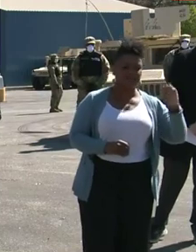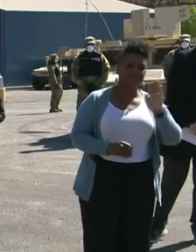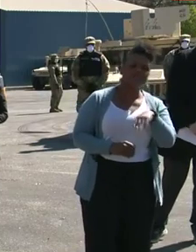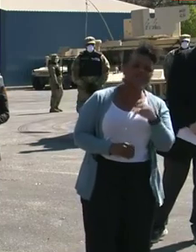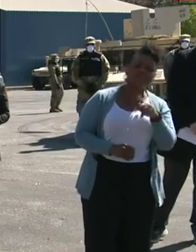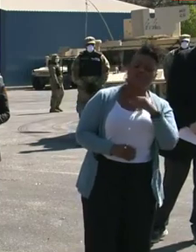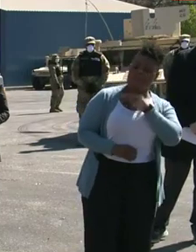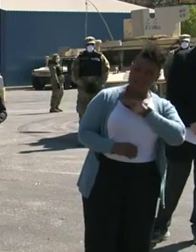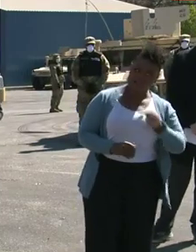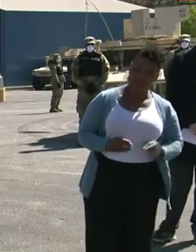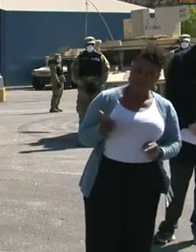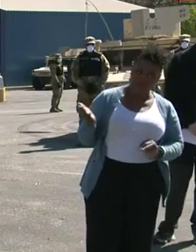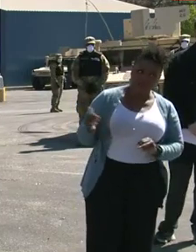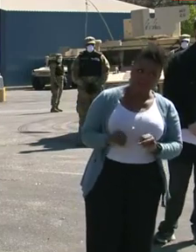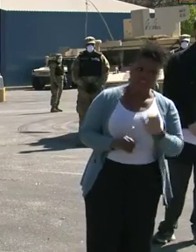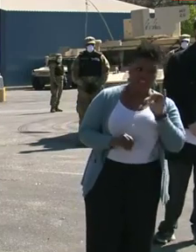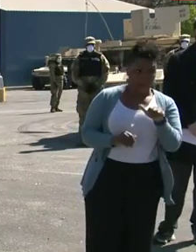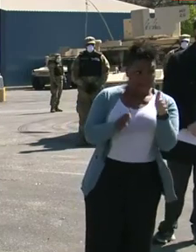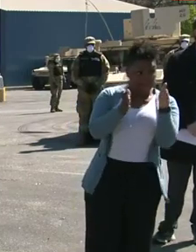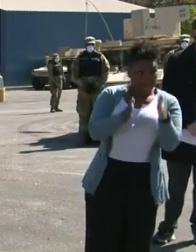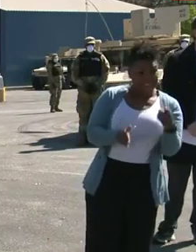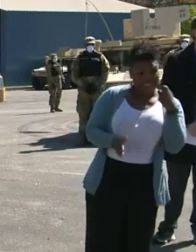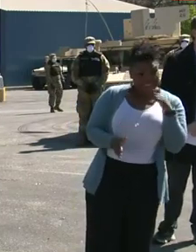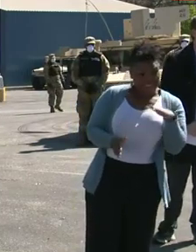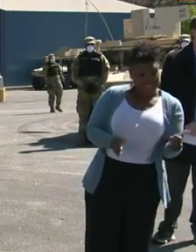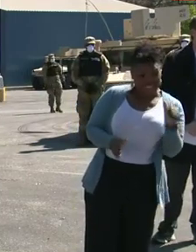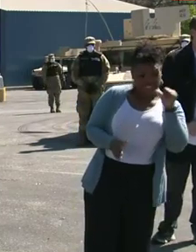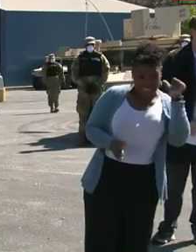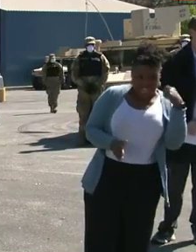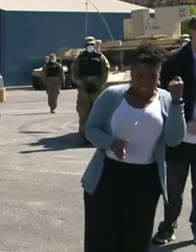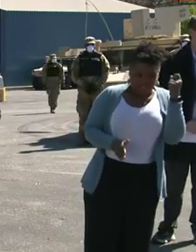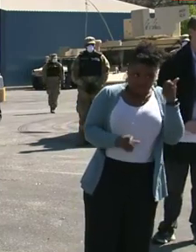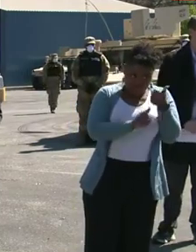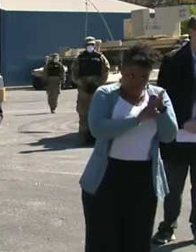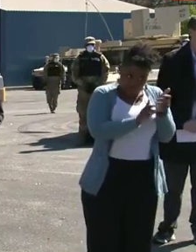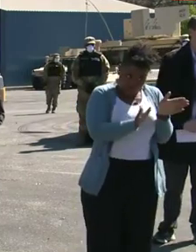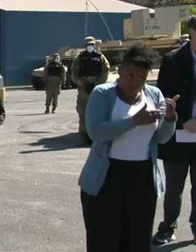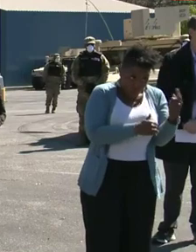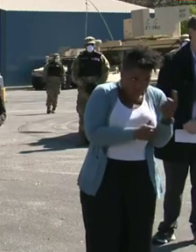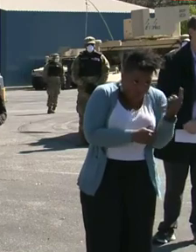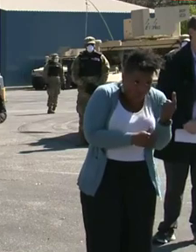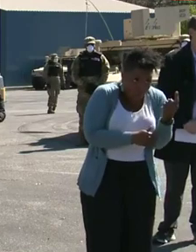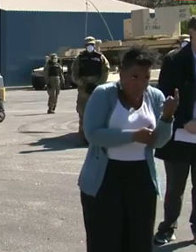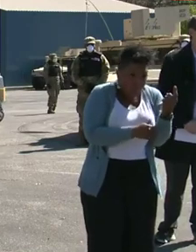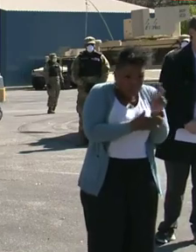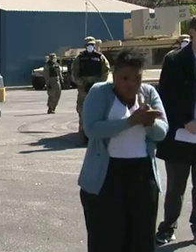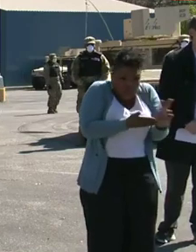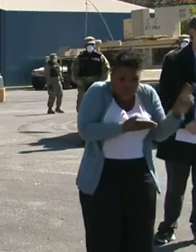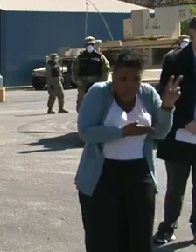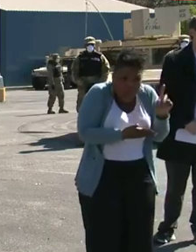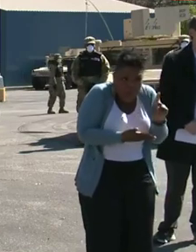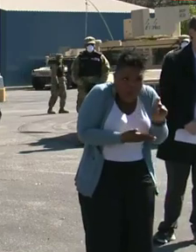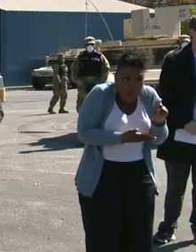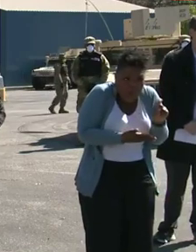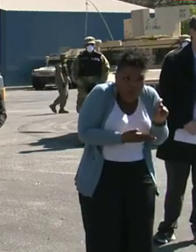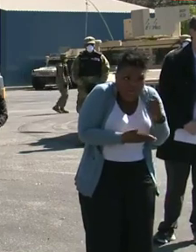The person who died yesterday, I understand he was quarantined 2 weeks ago, so before, I guess, a lot of the efforts